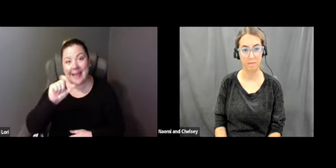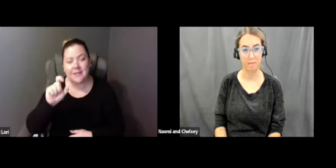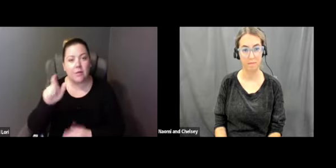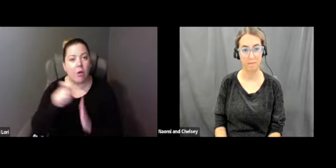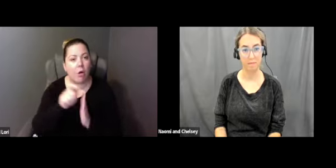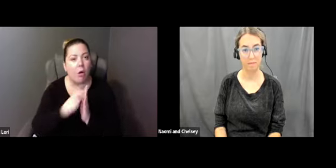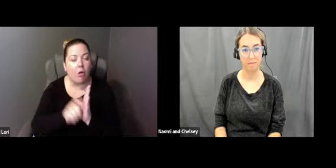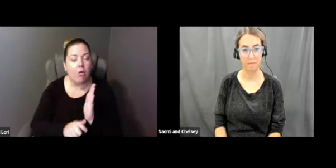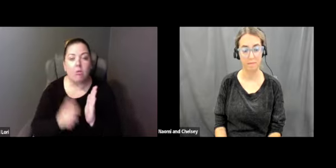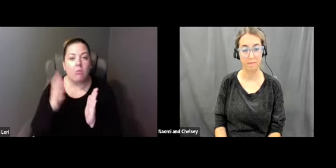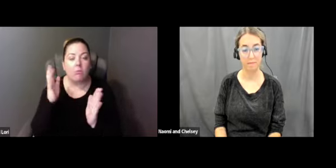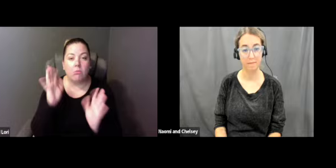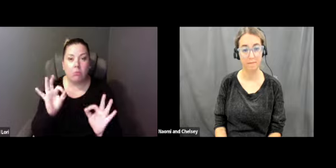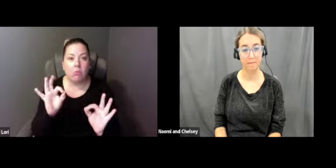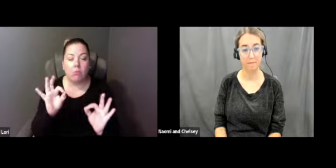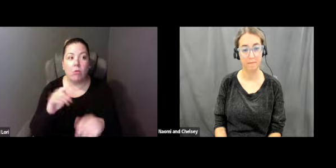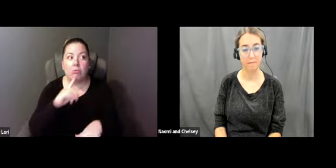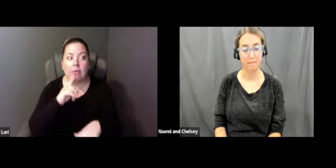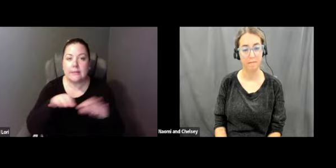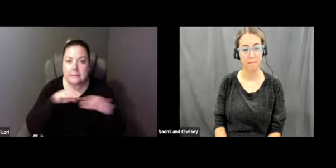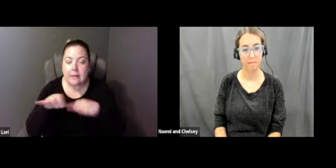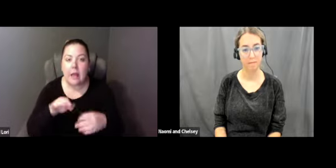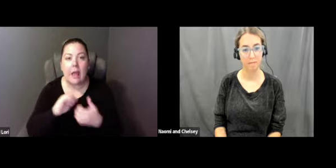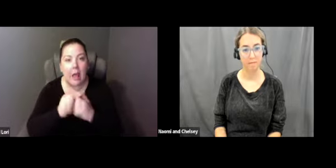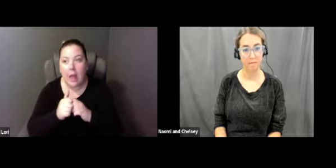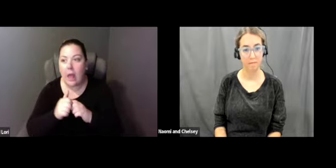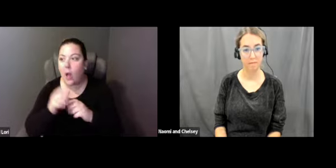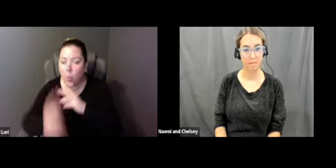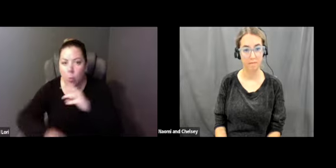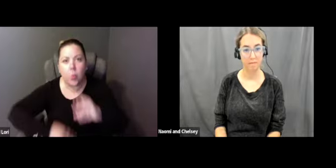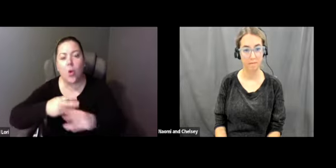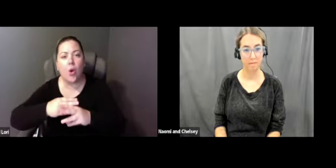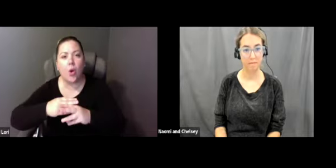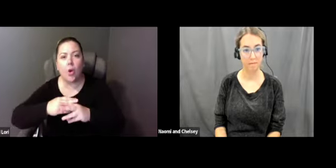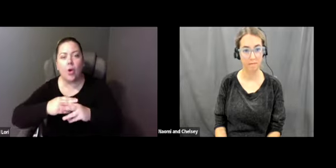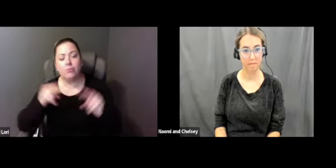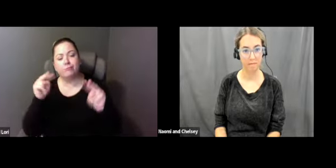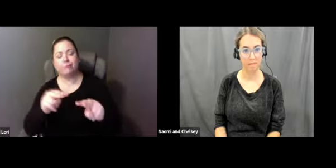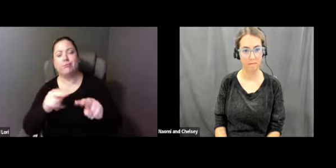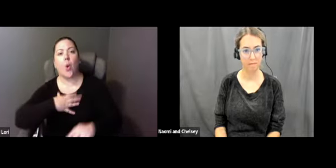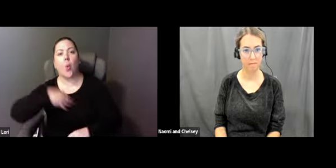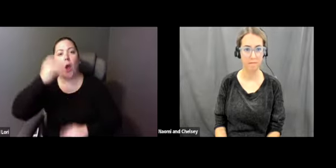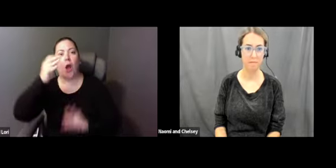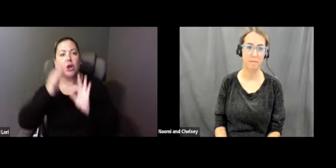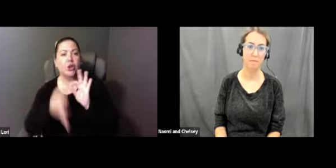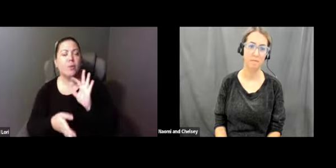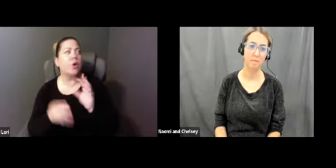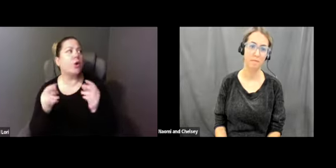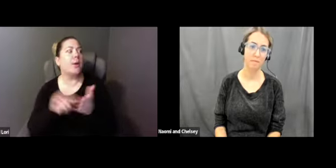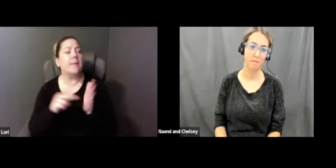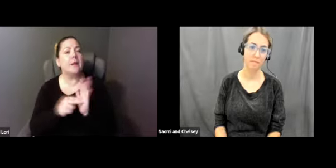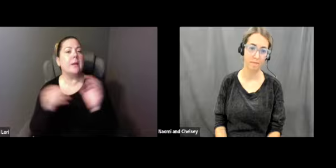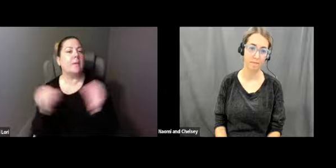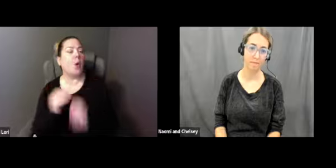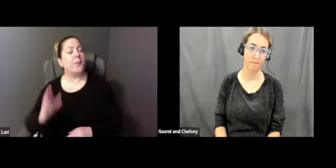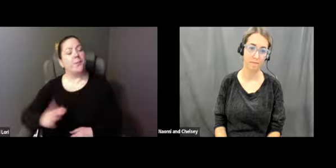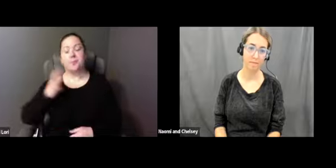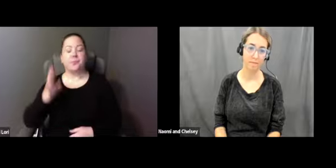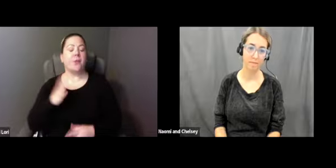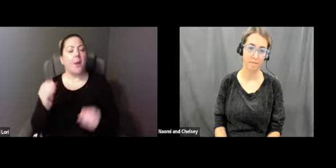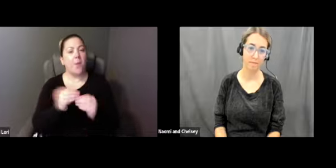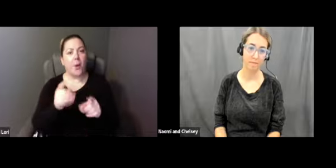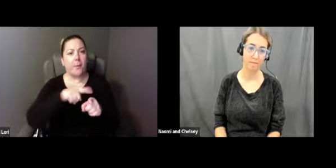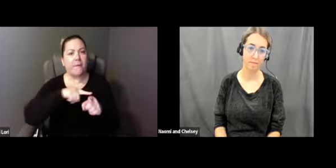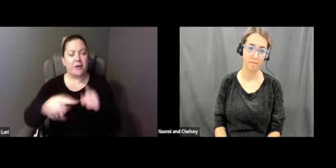perceived conception of being more fluent, more presentable, more professional when it